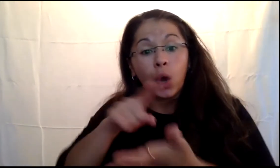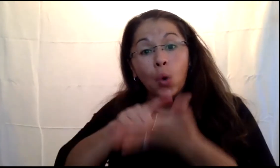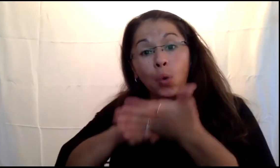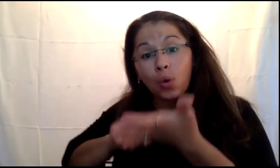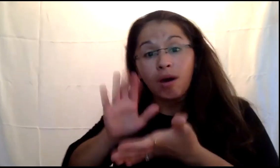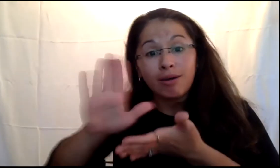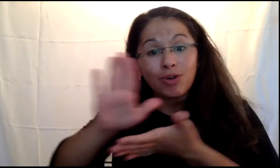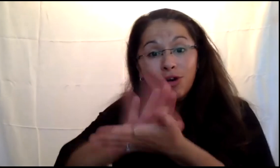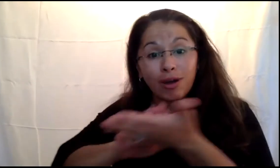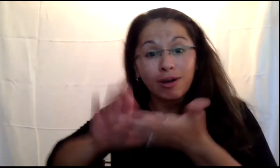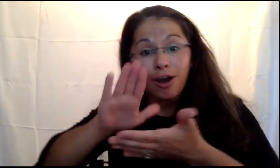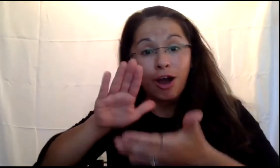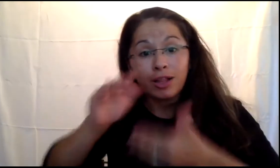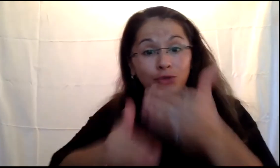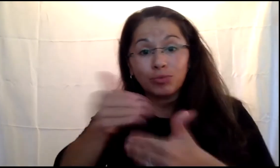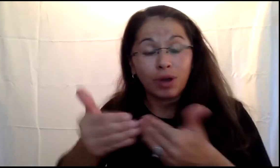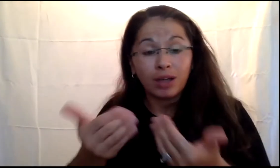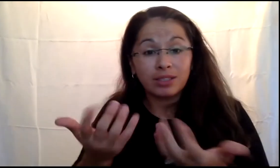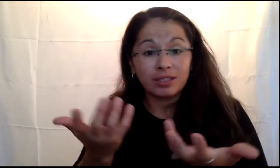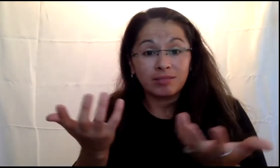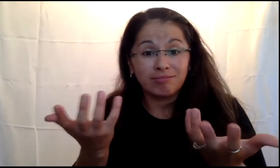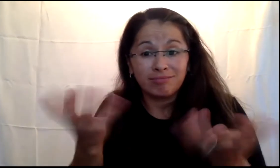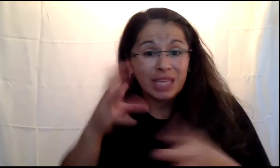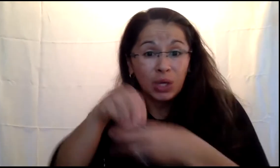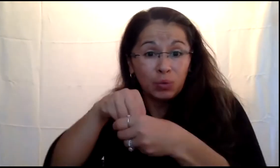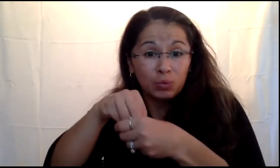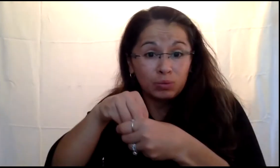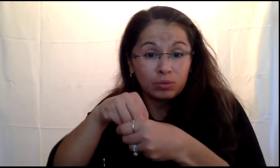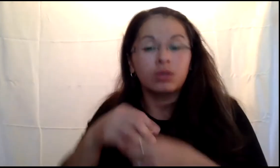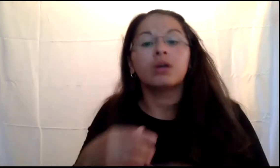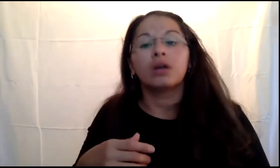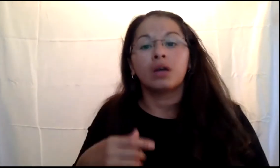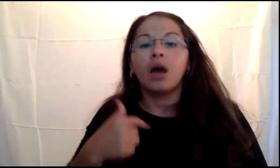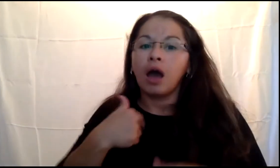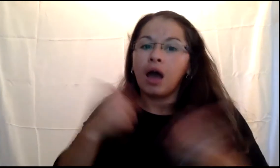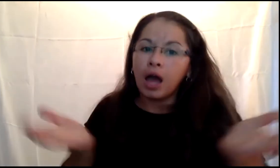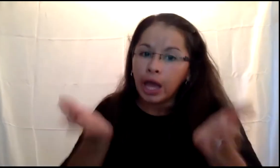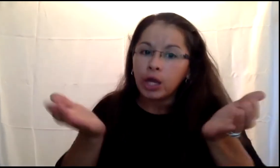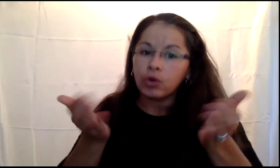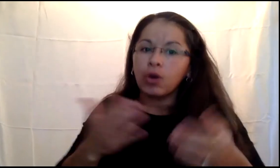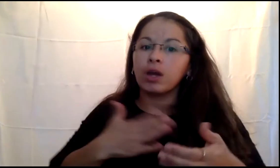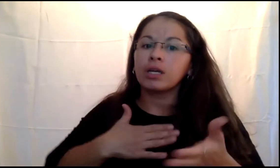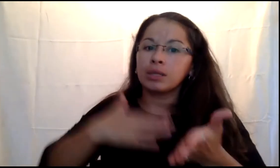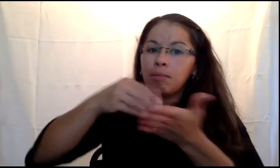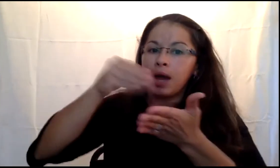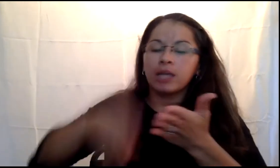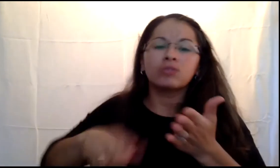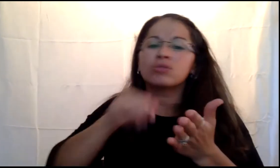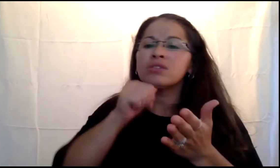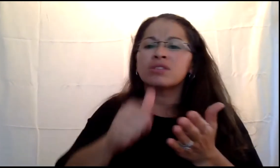process might look like. And I always encourage my students to just not narrow it down too quickly. While